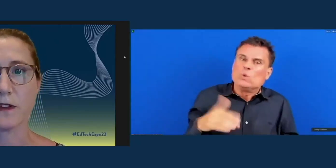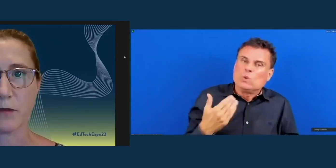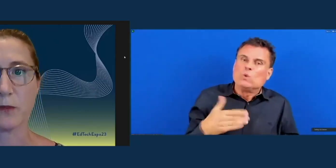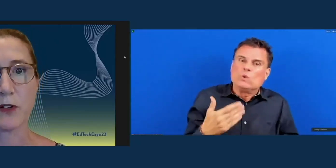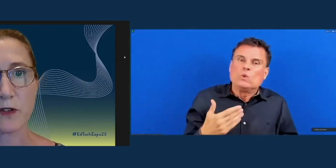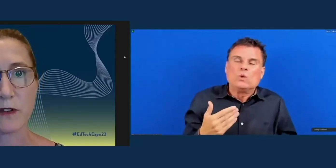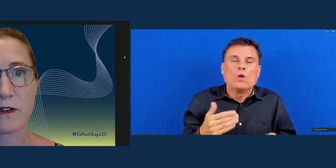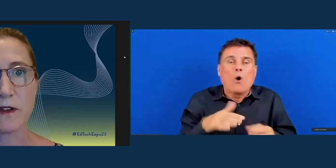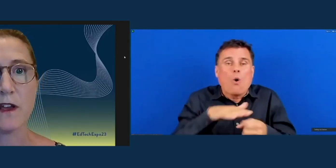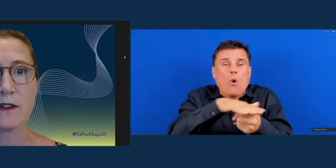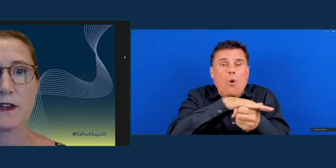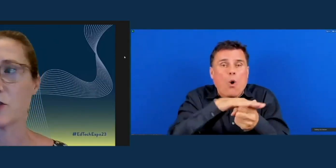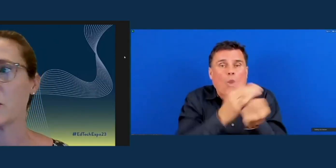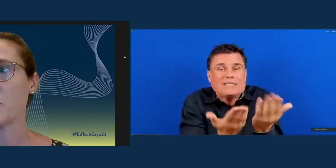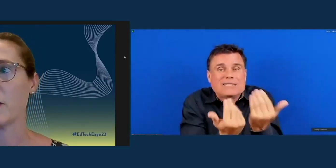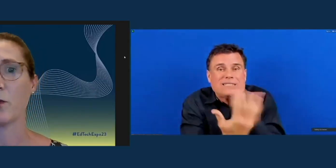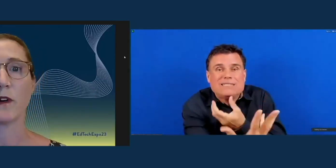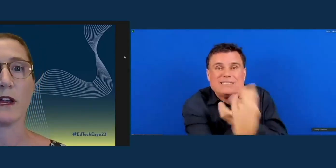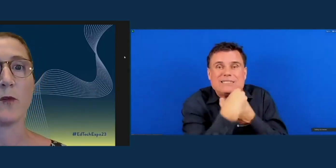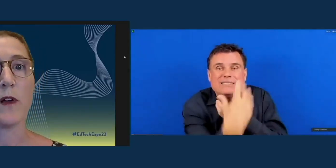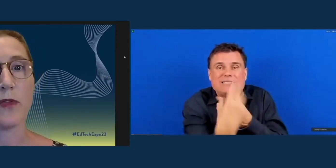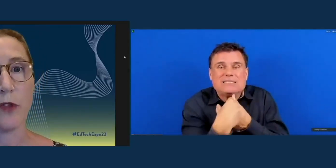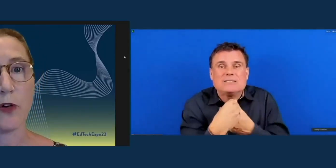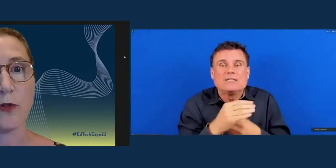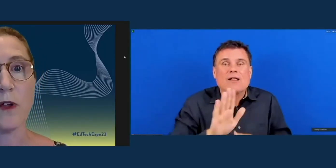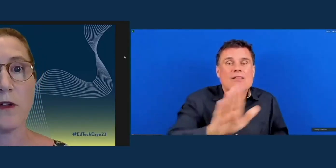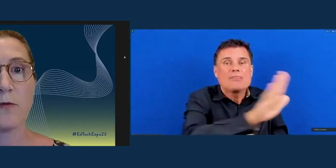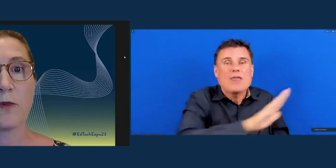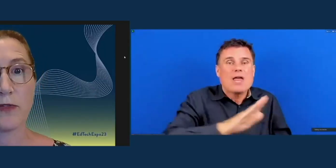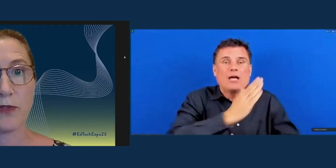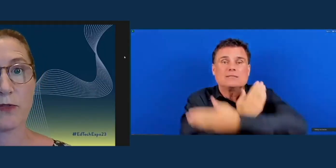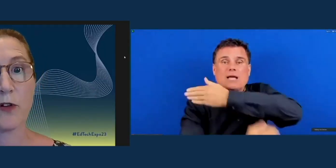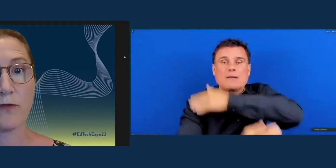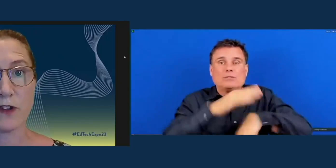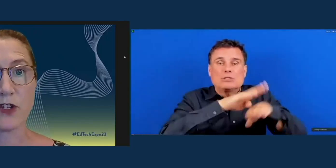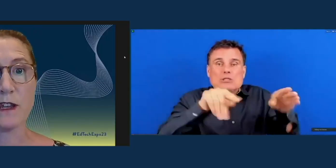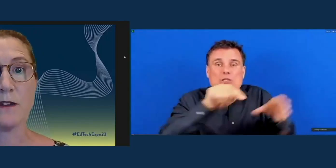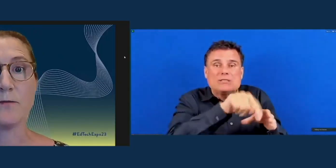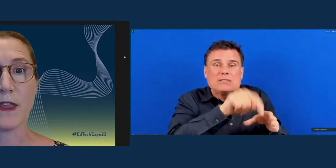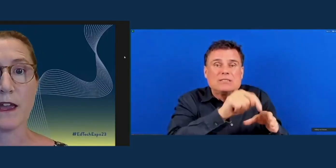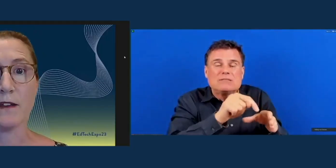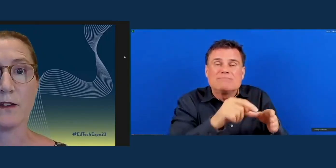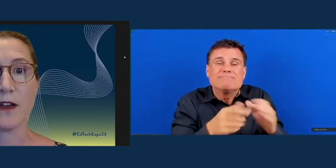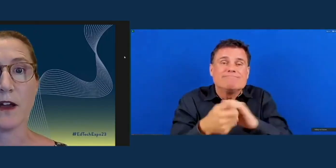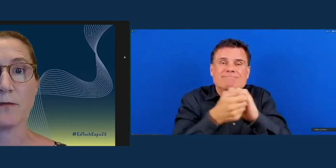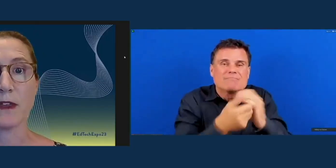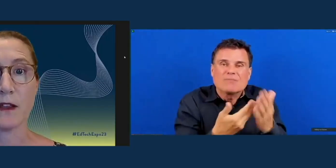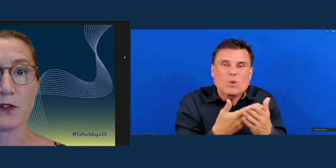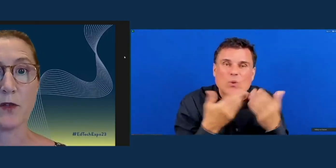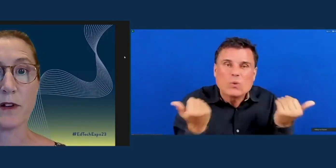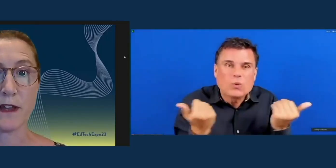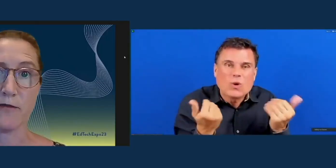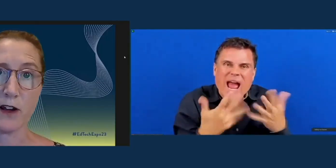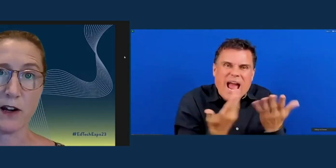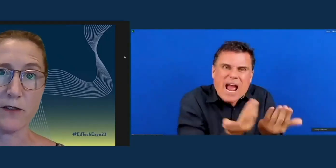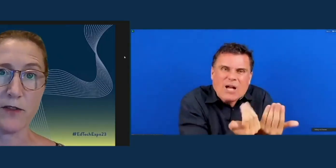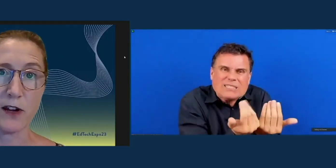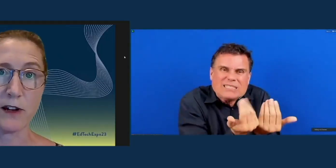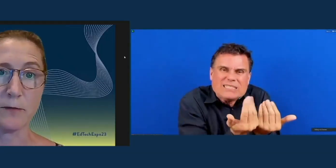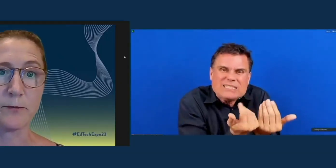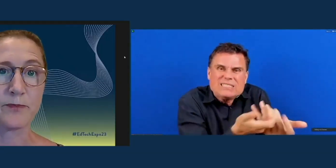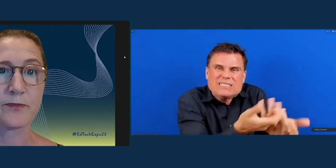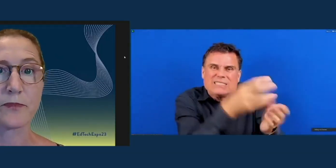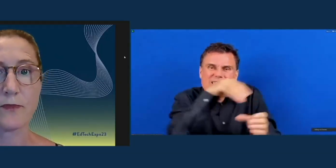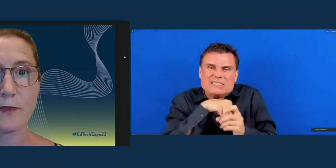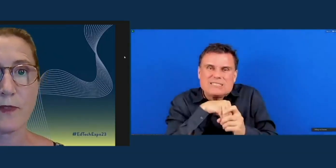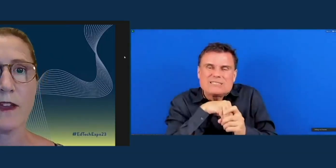of disabled persons, such as one working with low vision and kids who are deaf and hard of